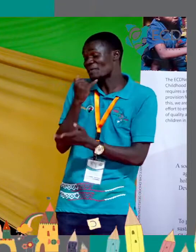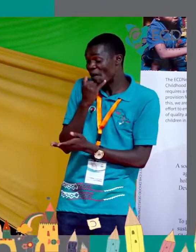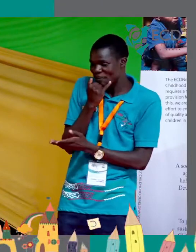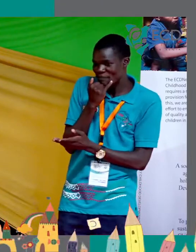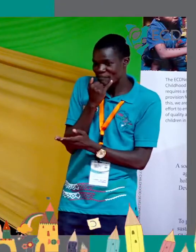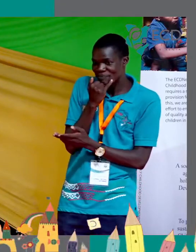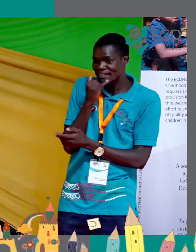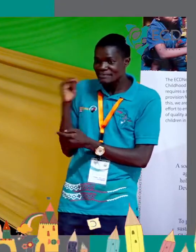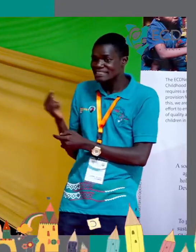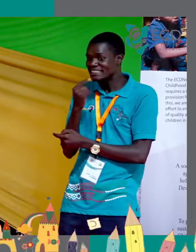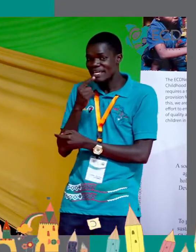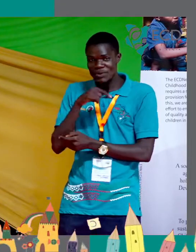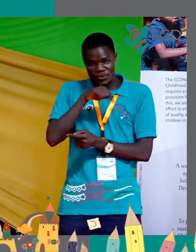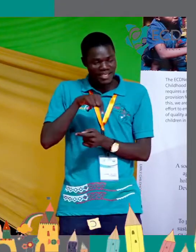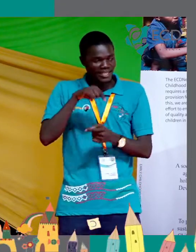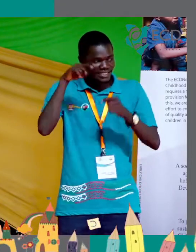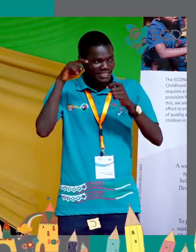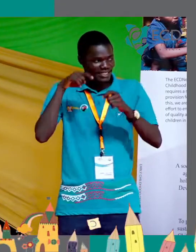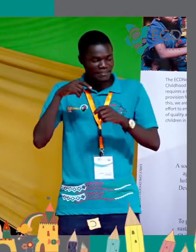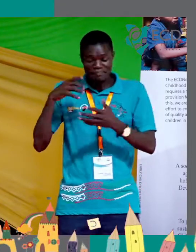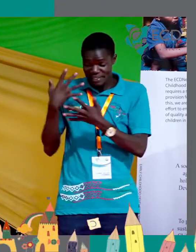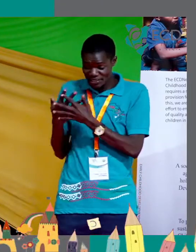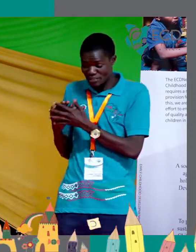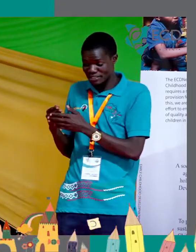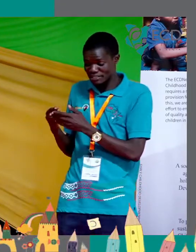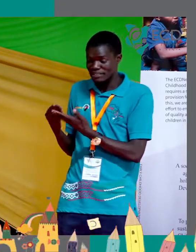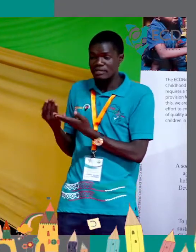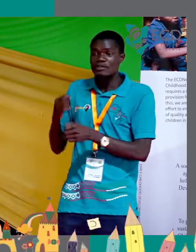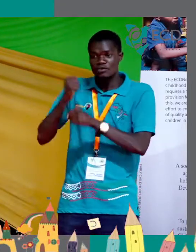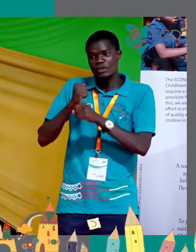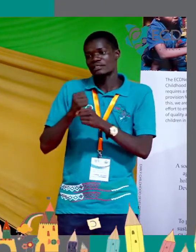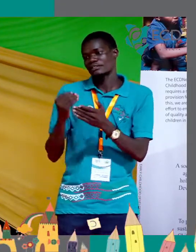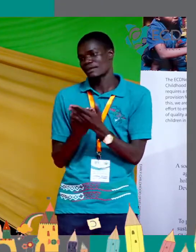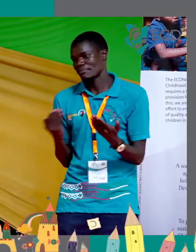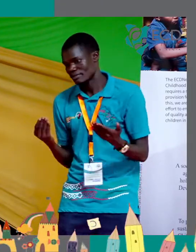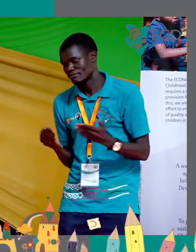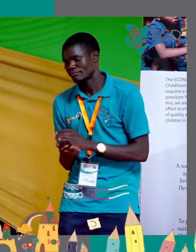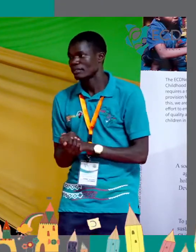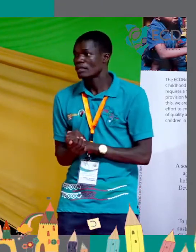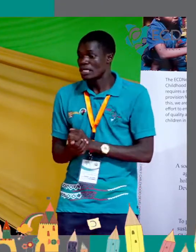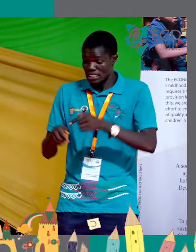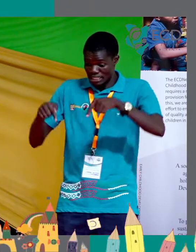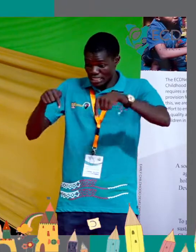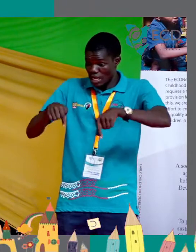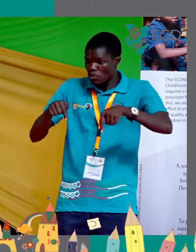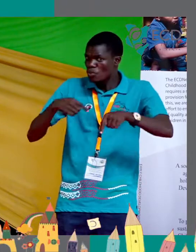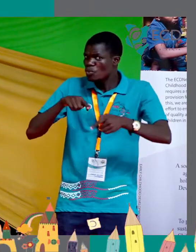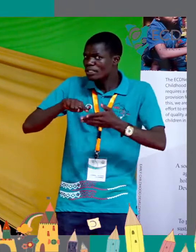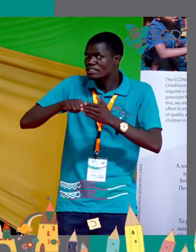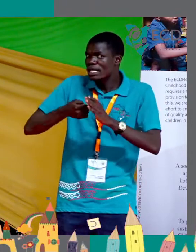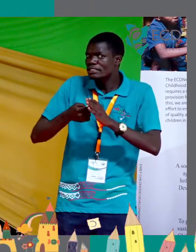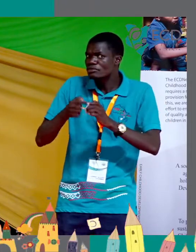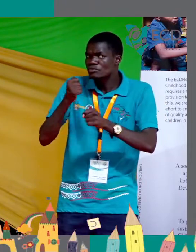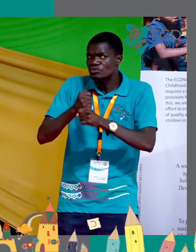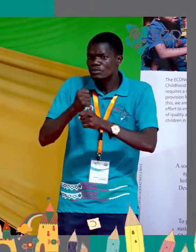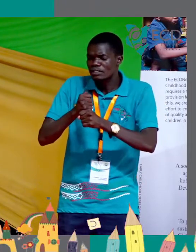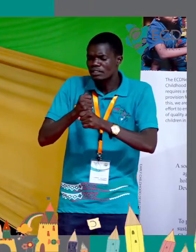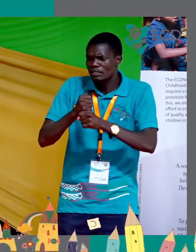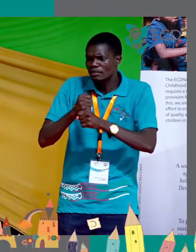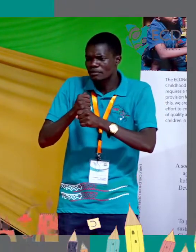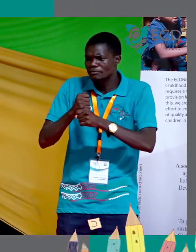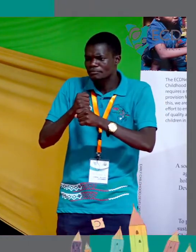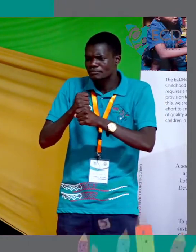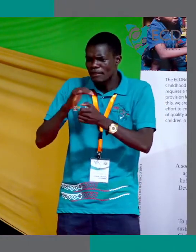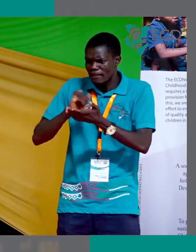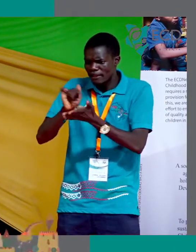child comes to us without a warrant. It is now when we've started doing a P&C